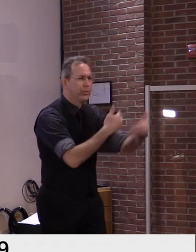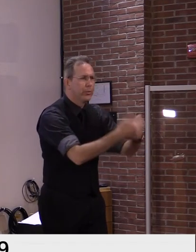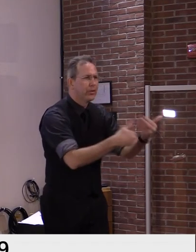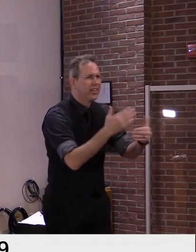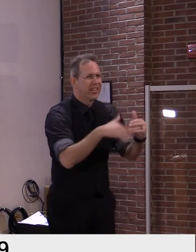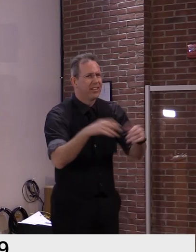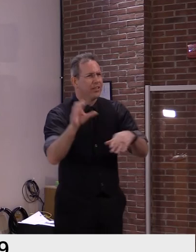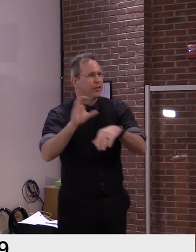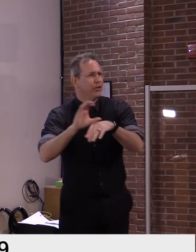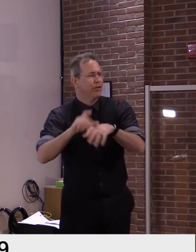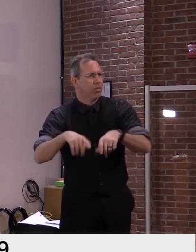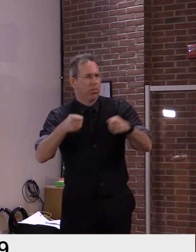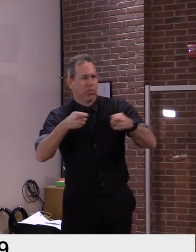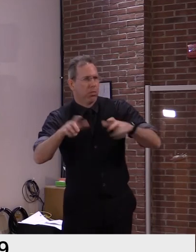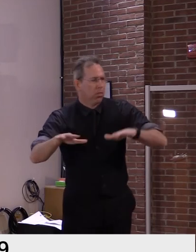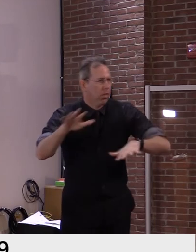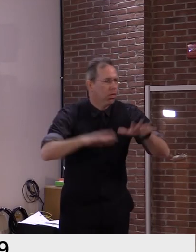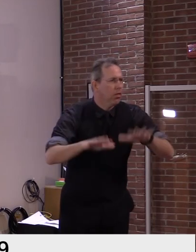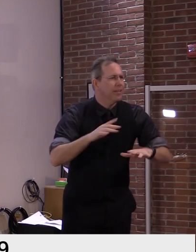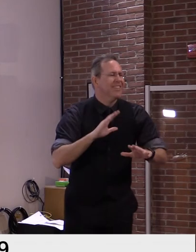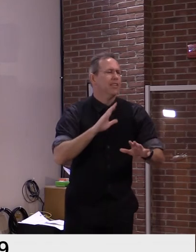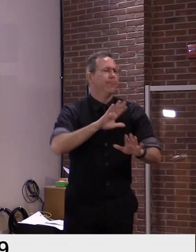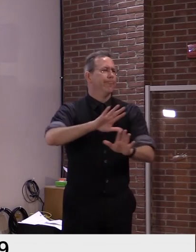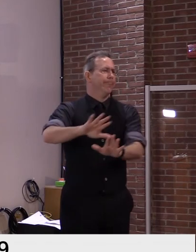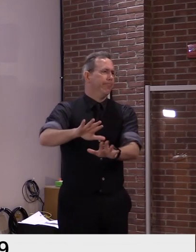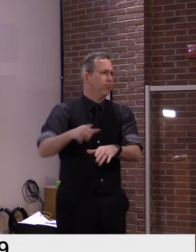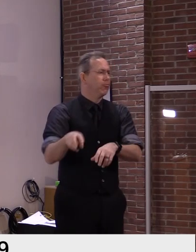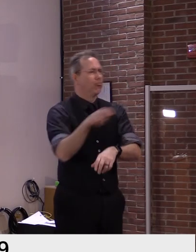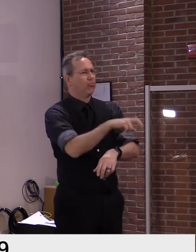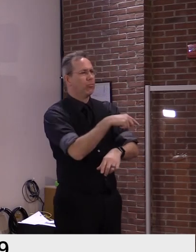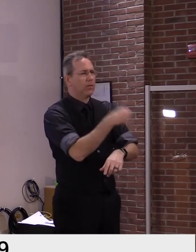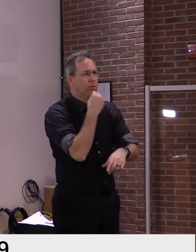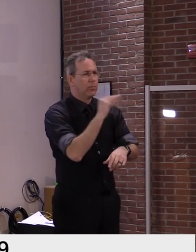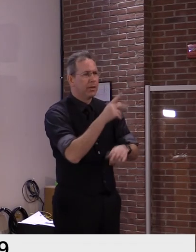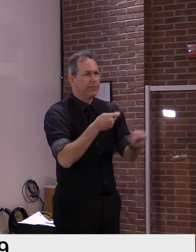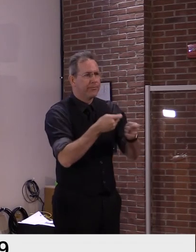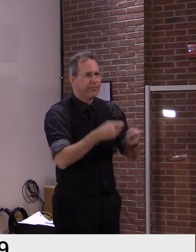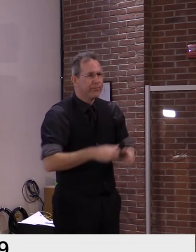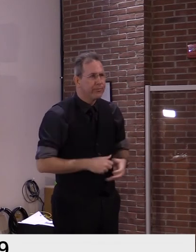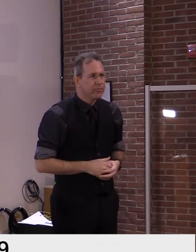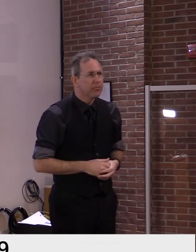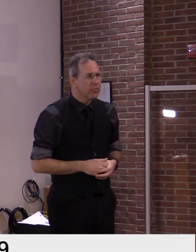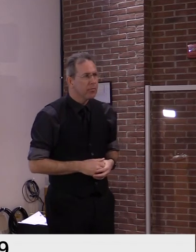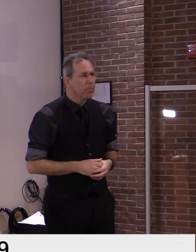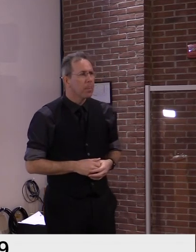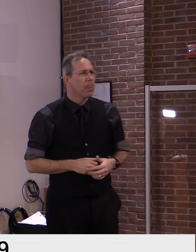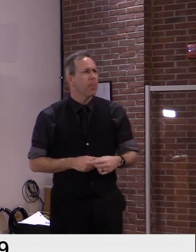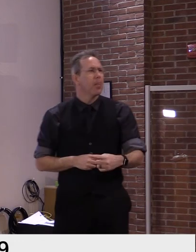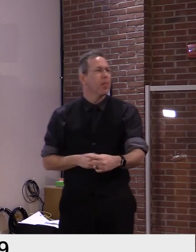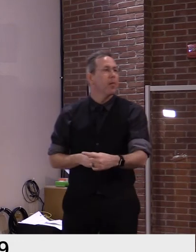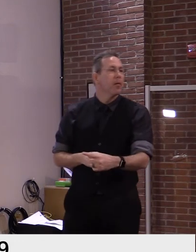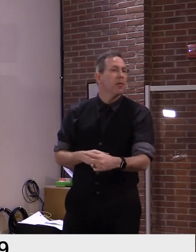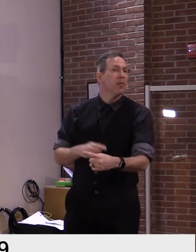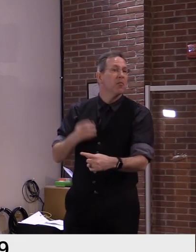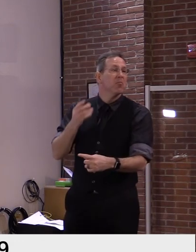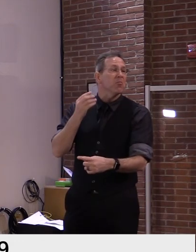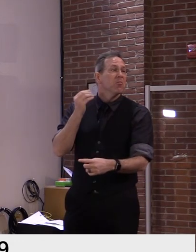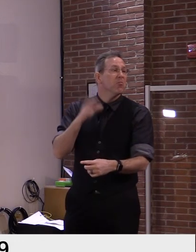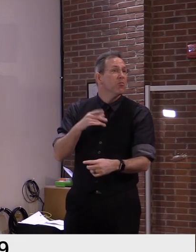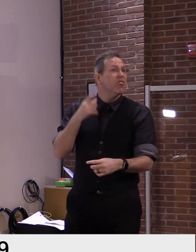place. Well, what I'm hearing on the ground is that the church thing was going great, it was all